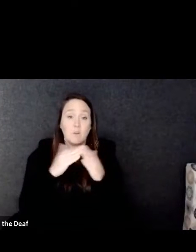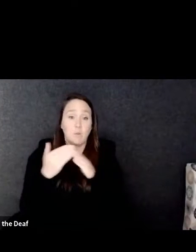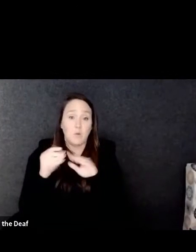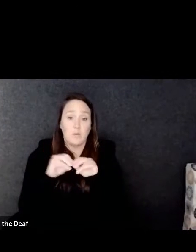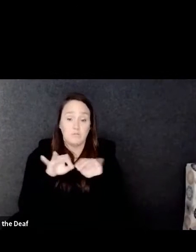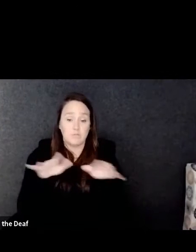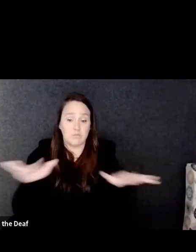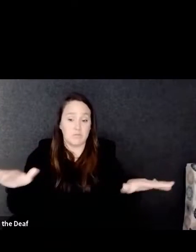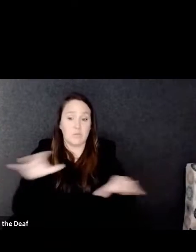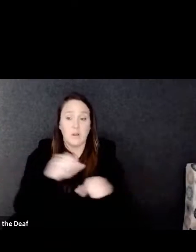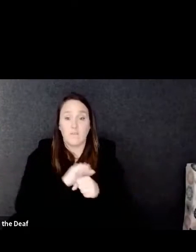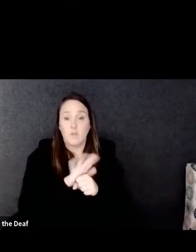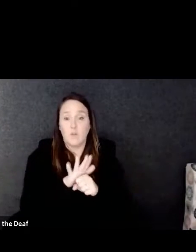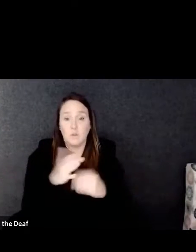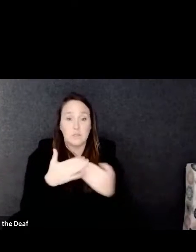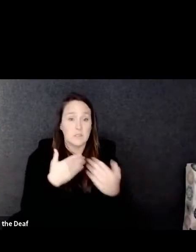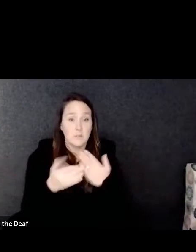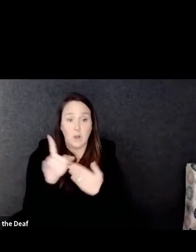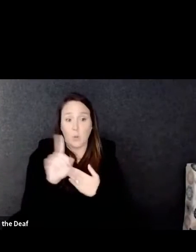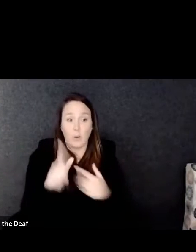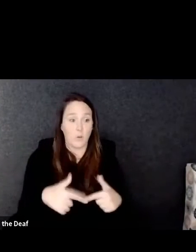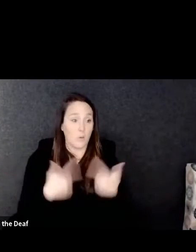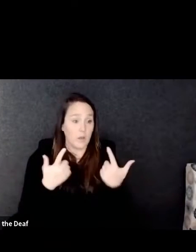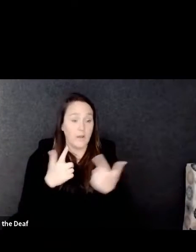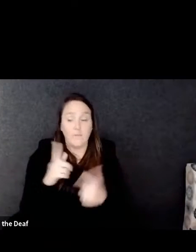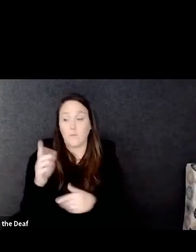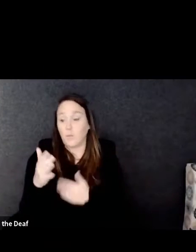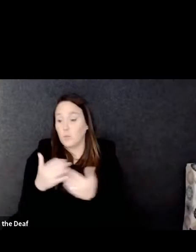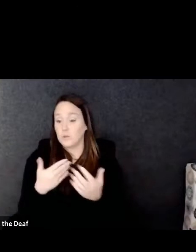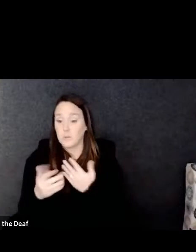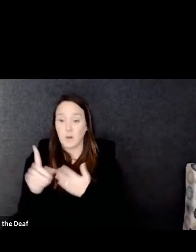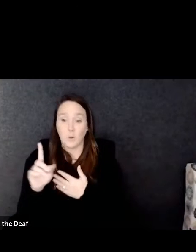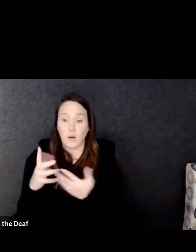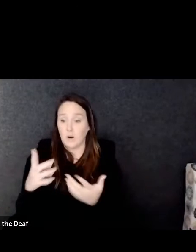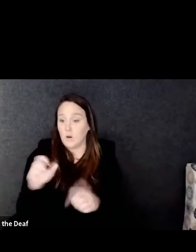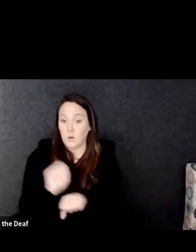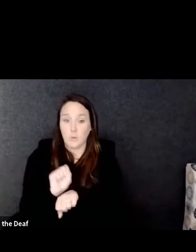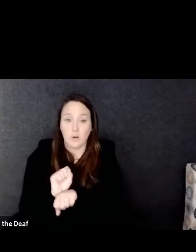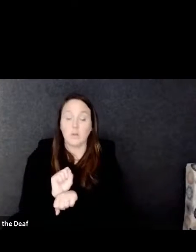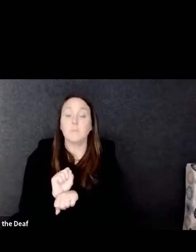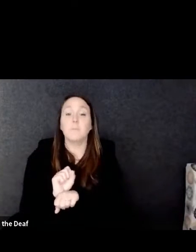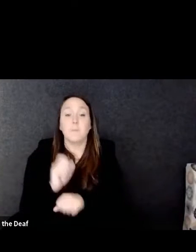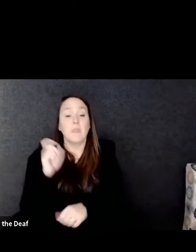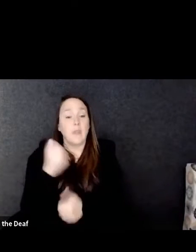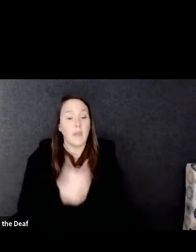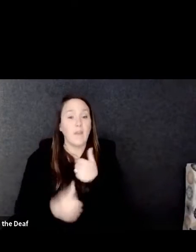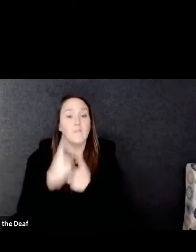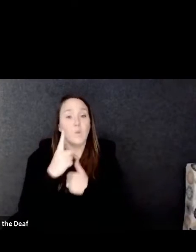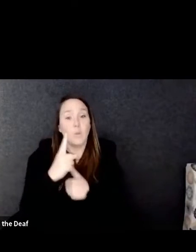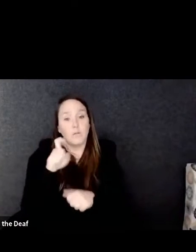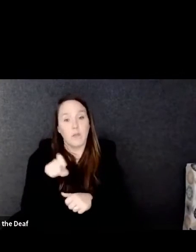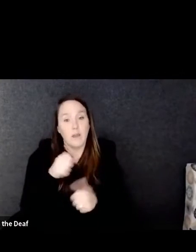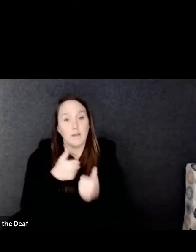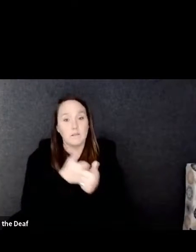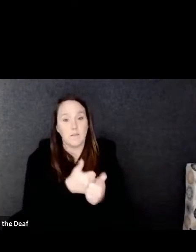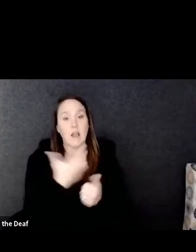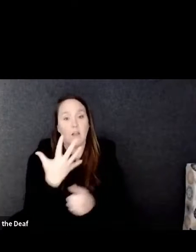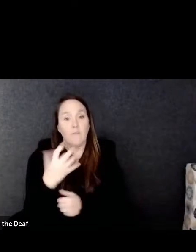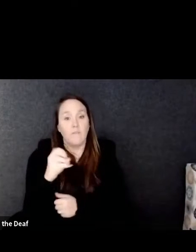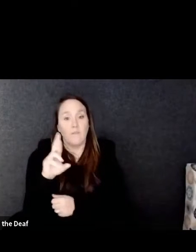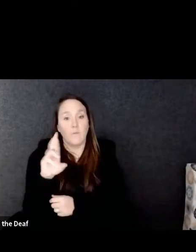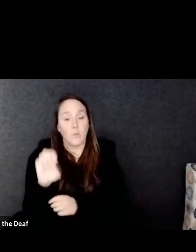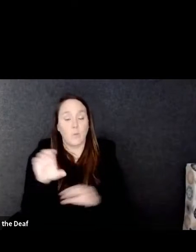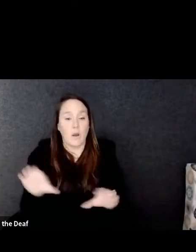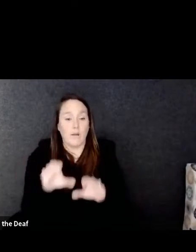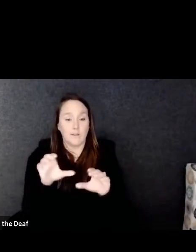COVID, no matter where you live, no matter where you are. And everybody needs to continue to practice the 5 core actions. And they have to assess